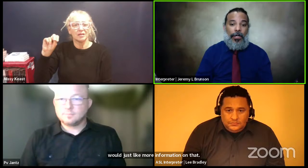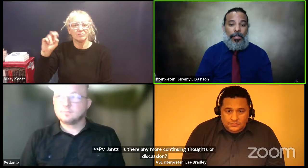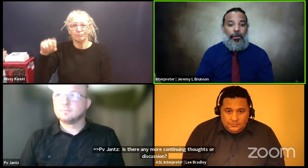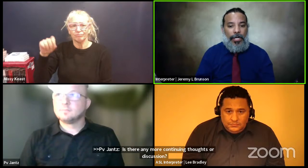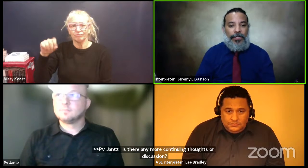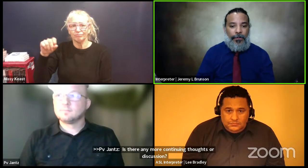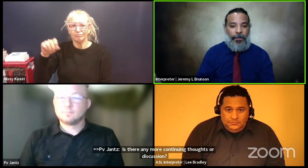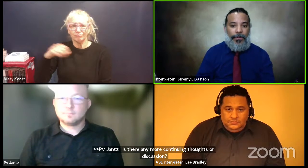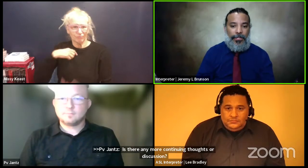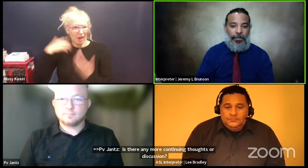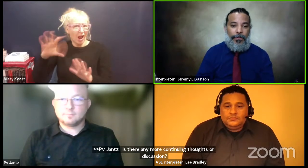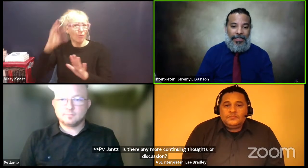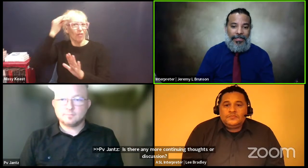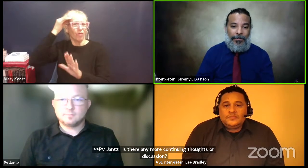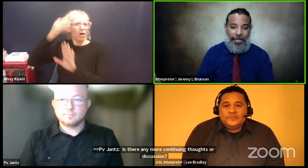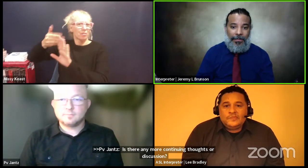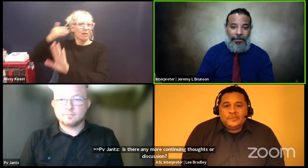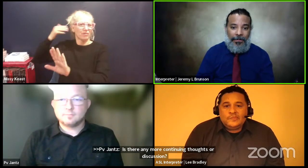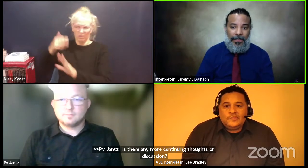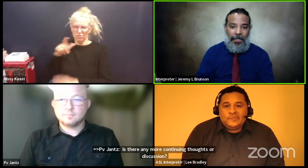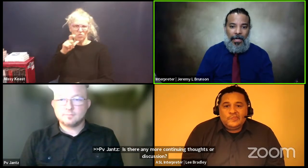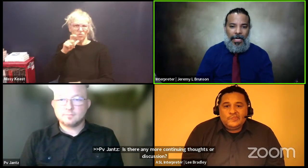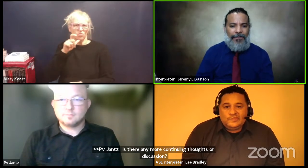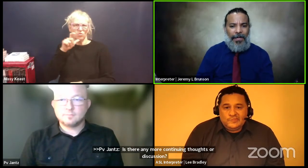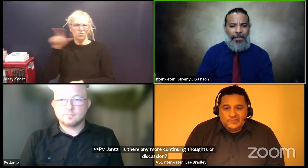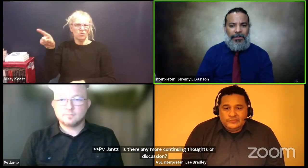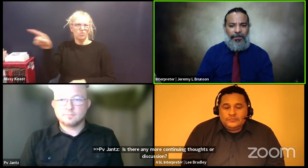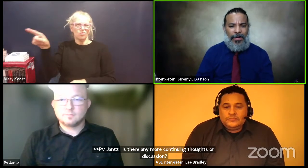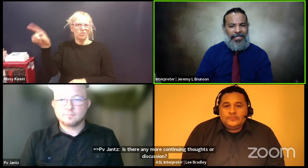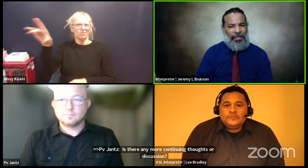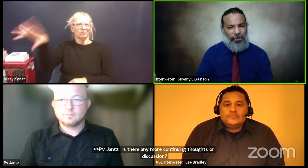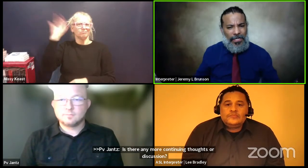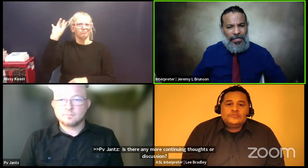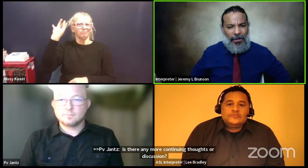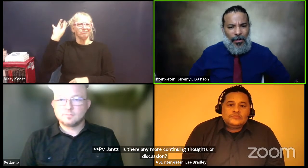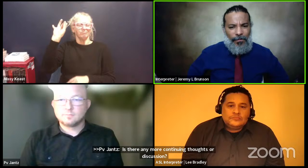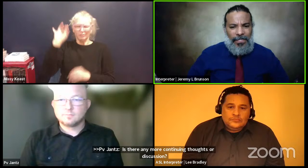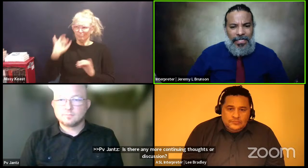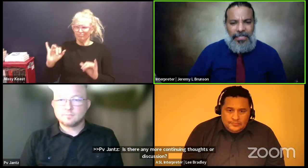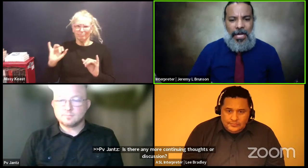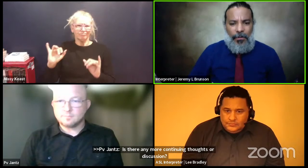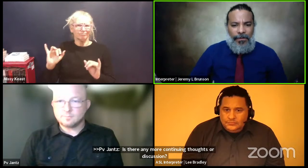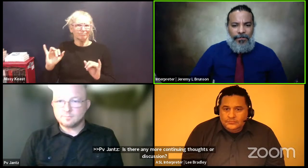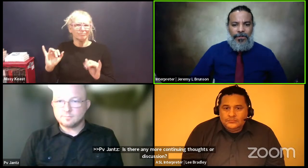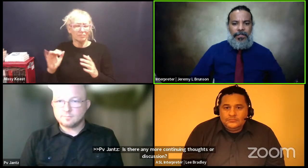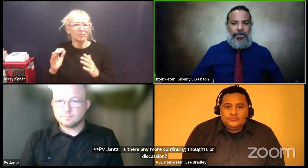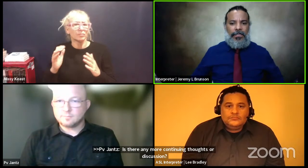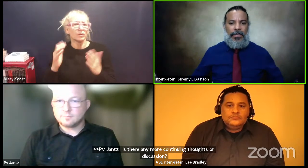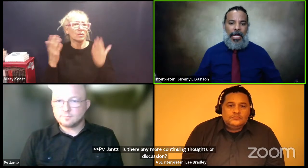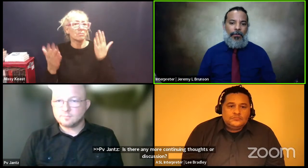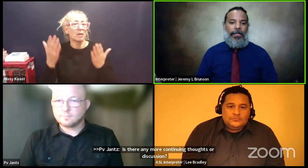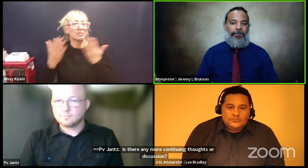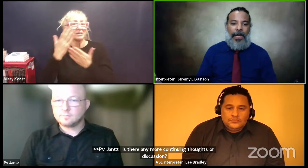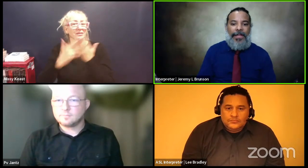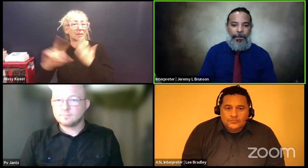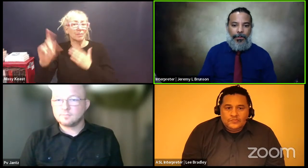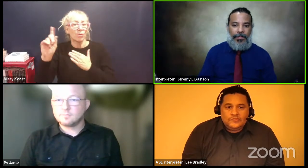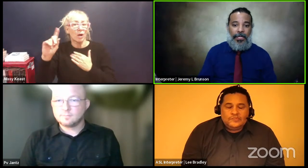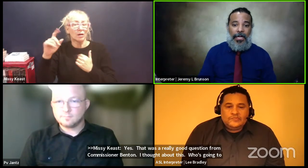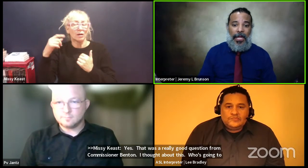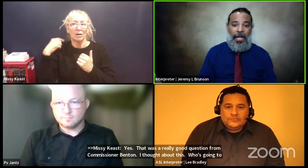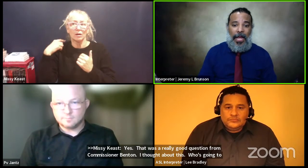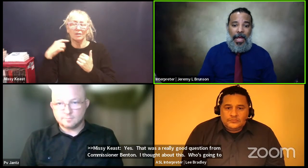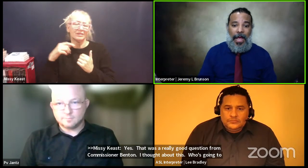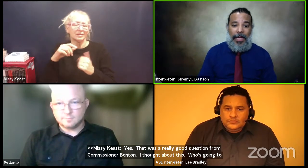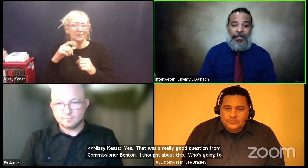real good question from Commissioner Benton. And I thought about this before. I was thinking, who's going to oversee this? How do we find that